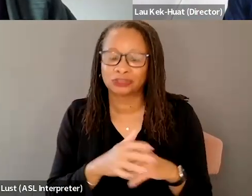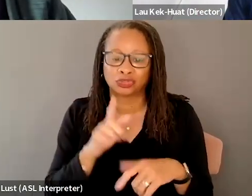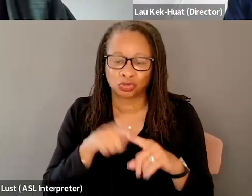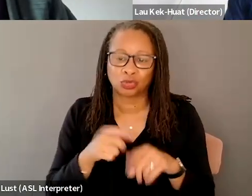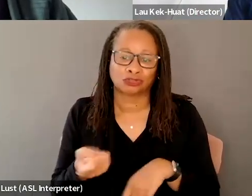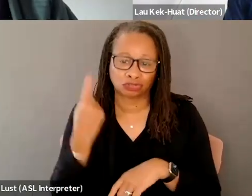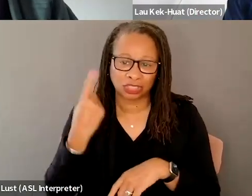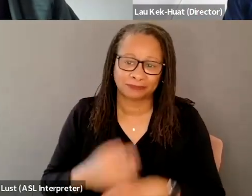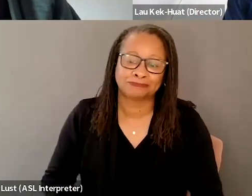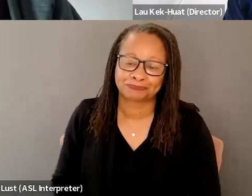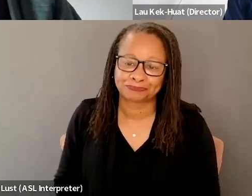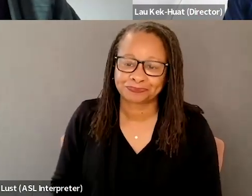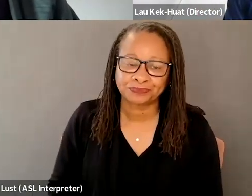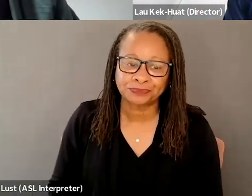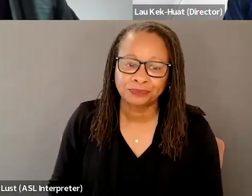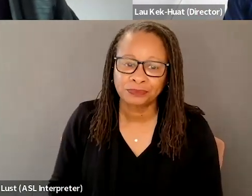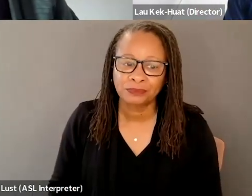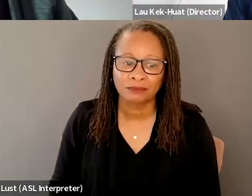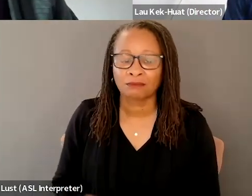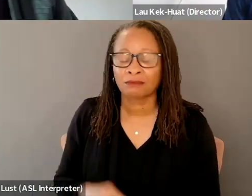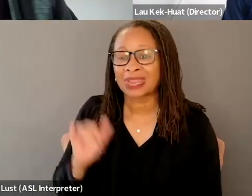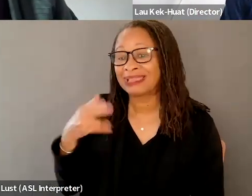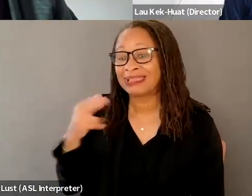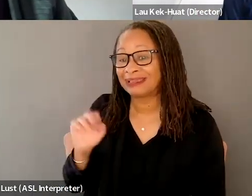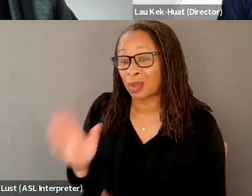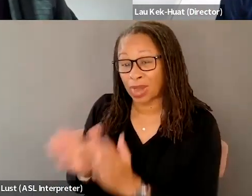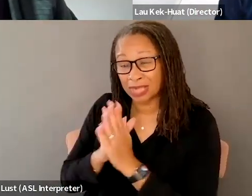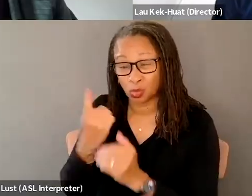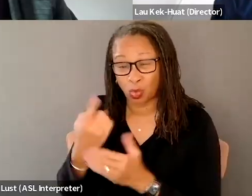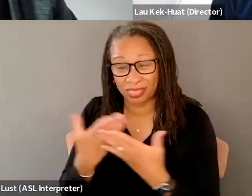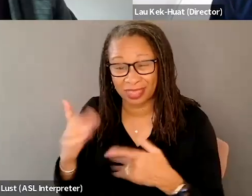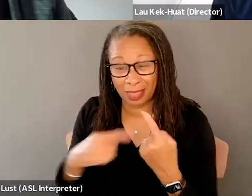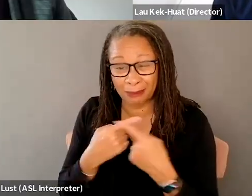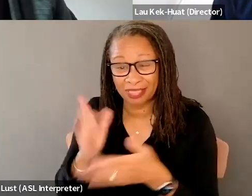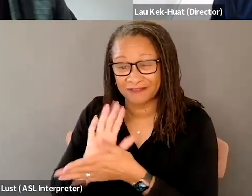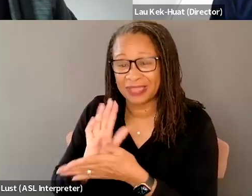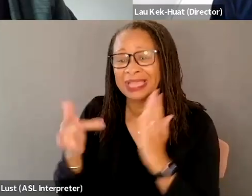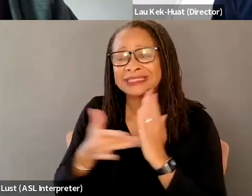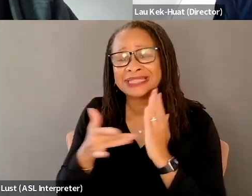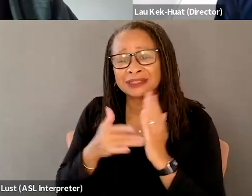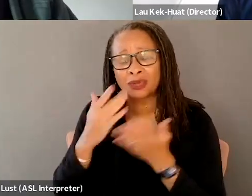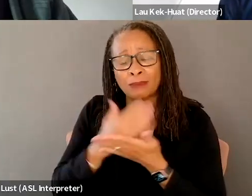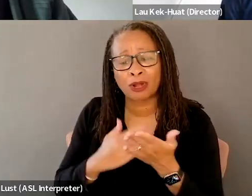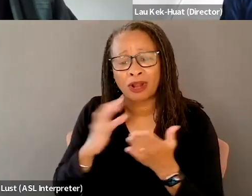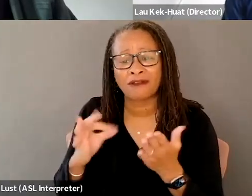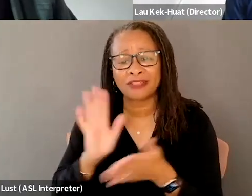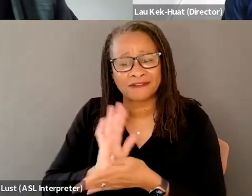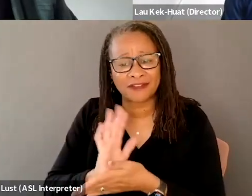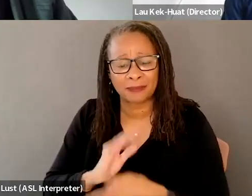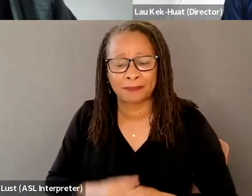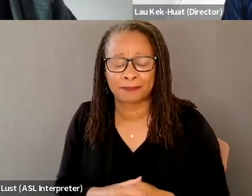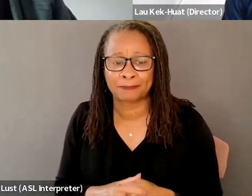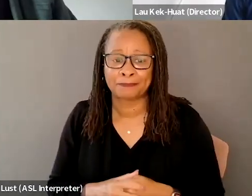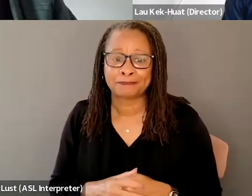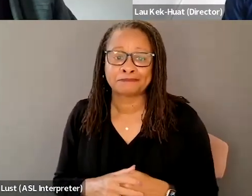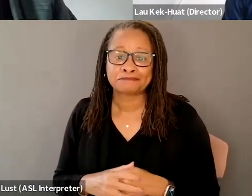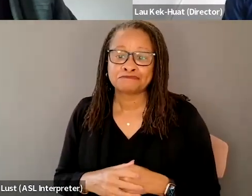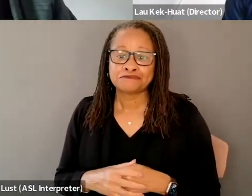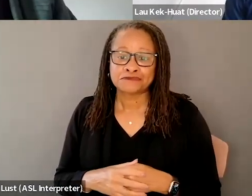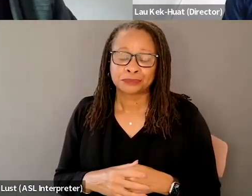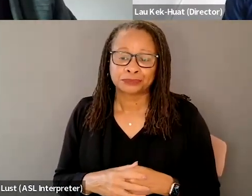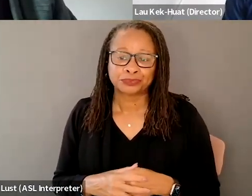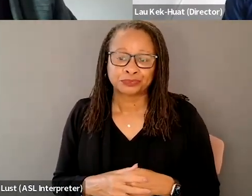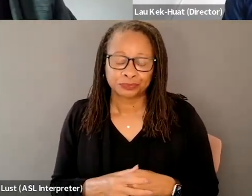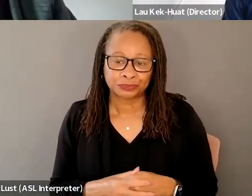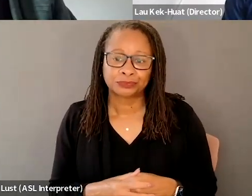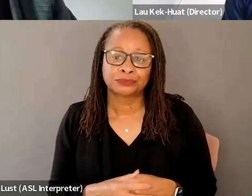Yeah. Yeah. Let me ask you one thing about the film, a technical aspect of the film. Um, Much of it